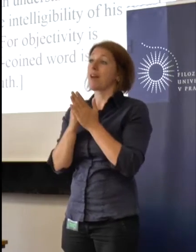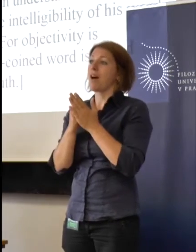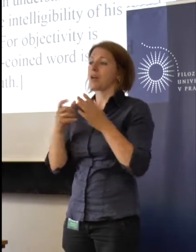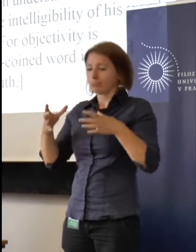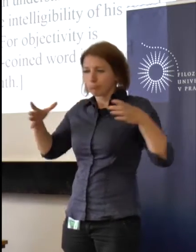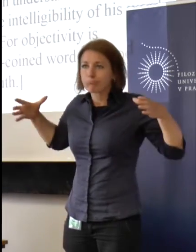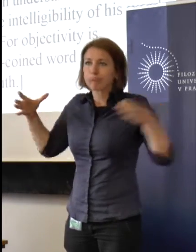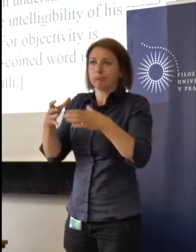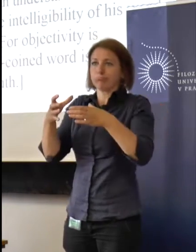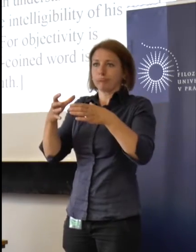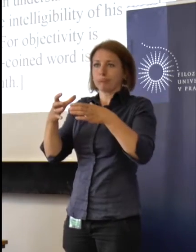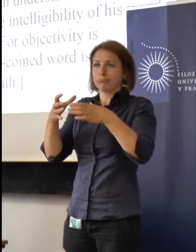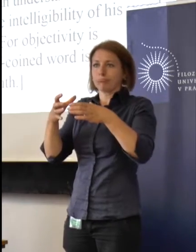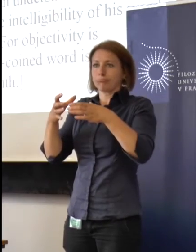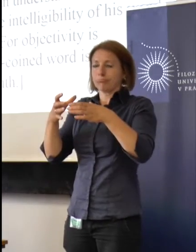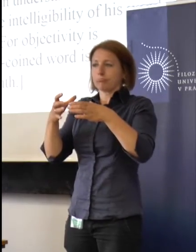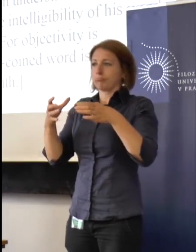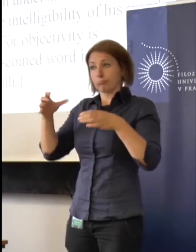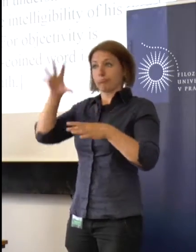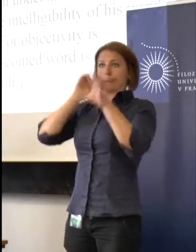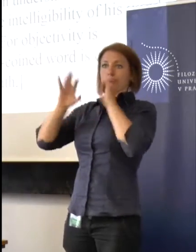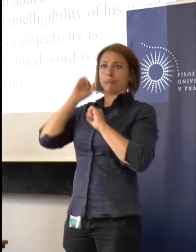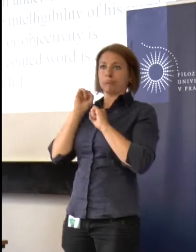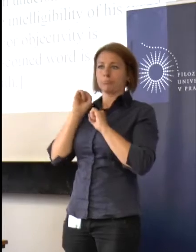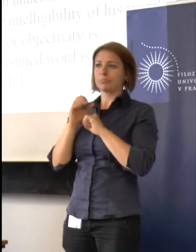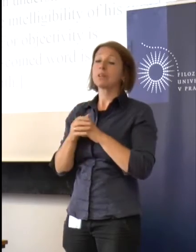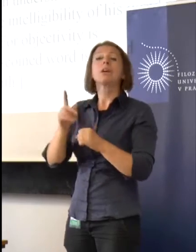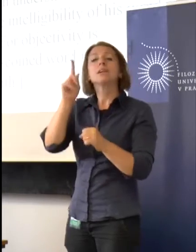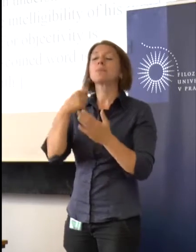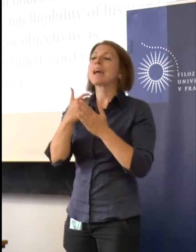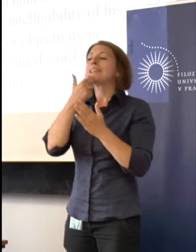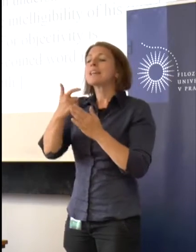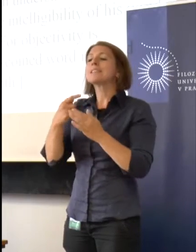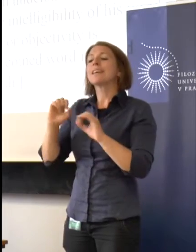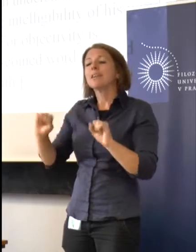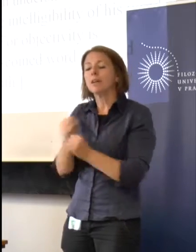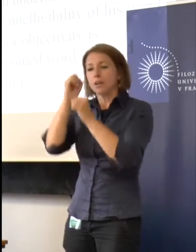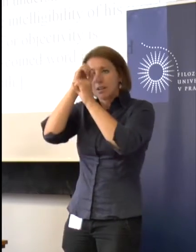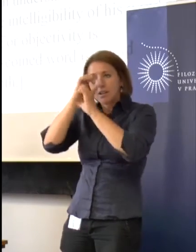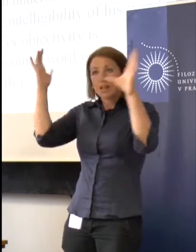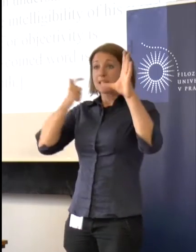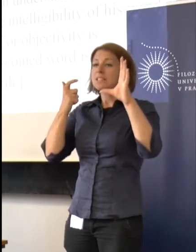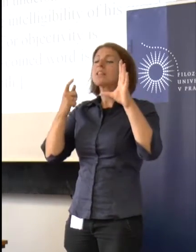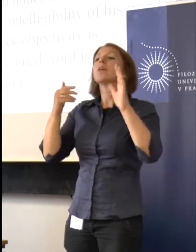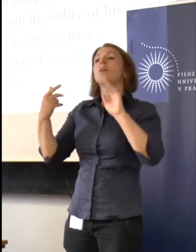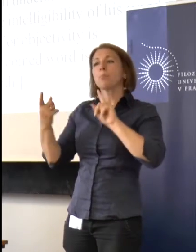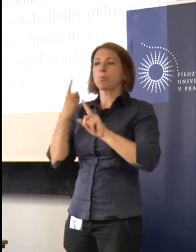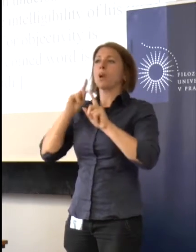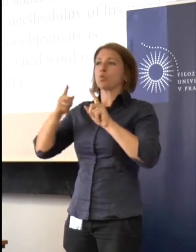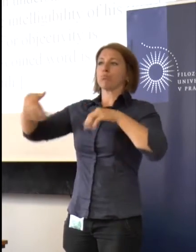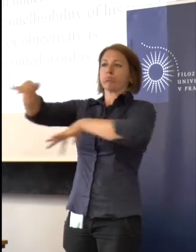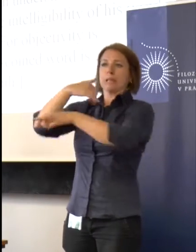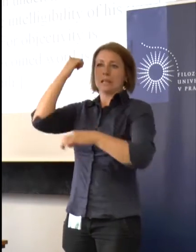only socially, and man understands himself only once he has tested the intelligibility of his words by trial upon